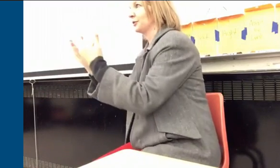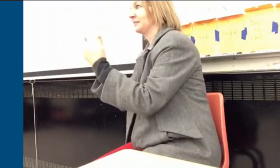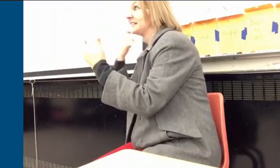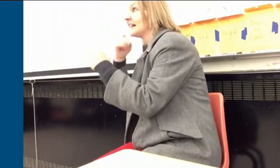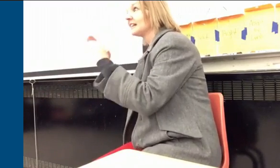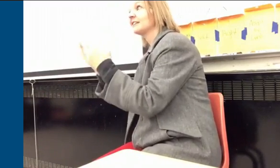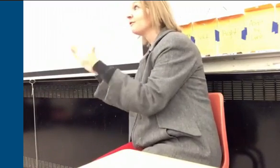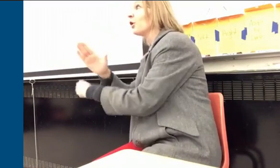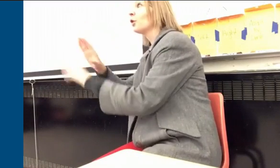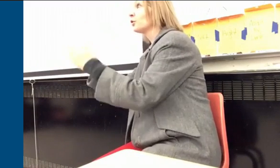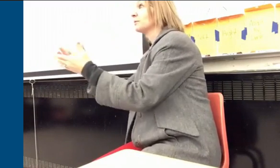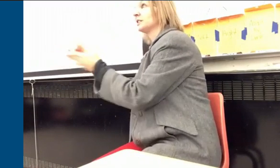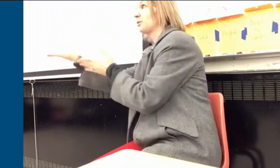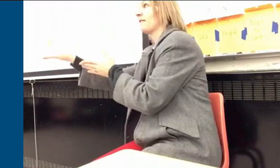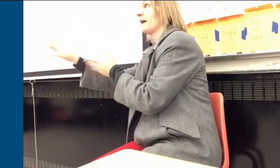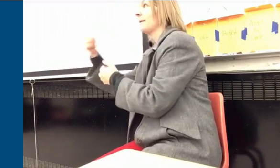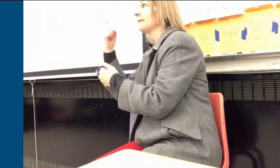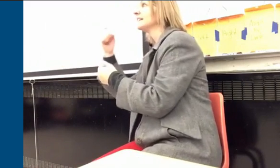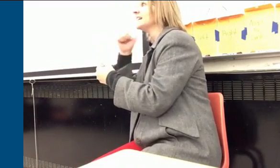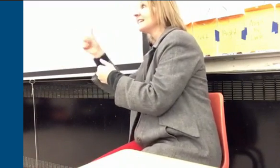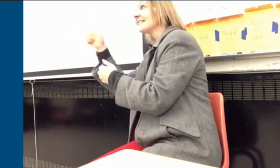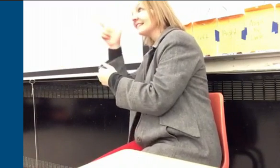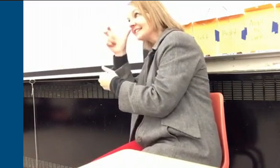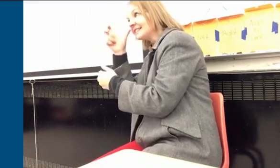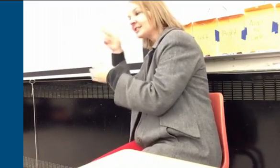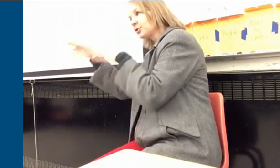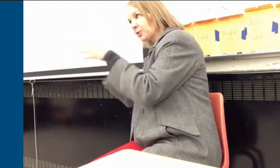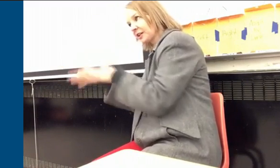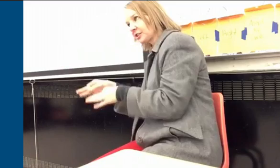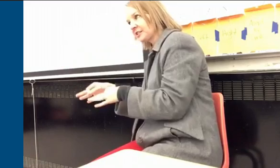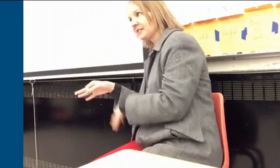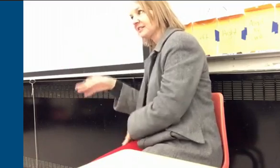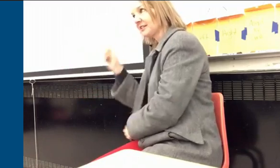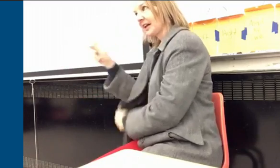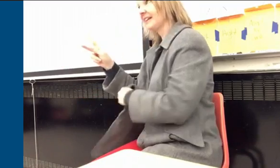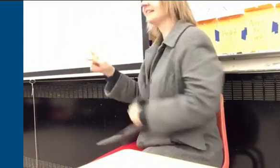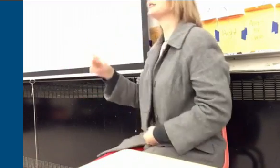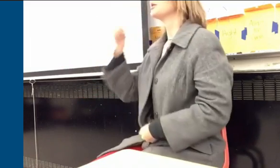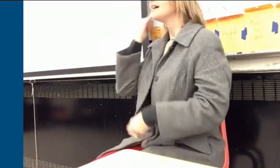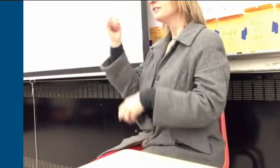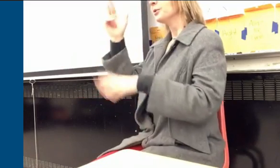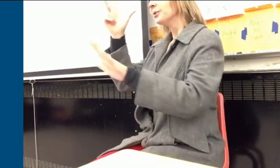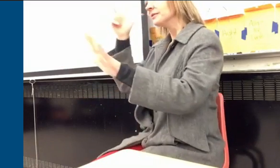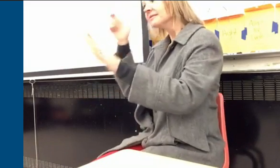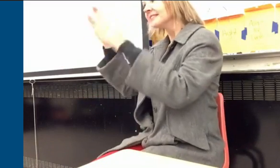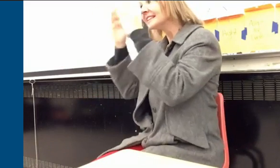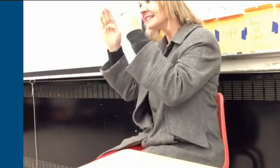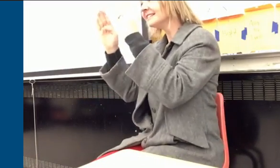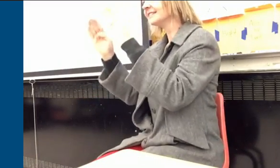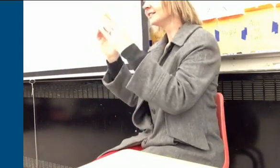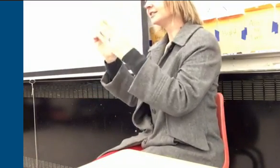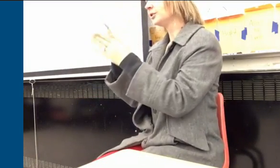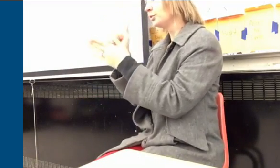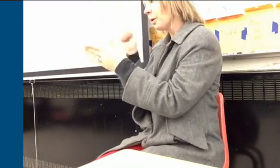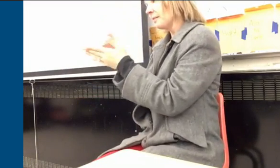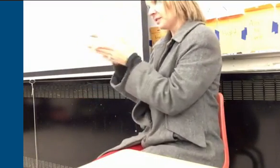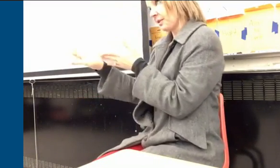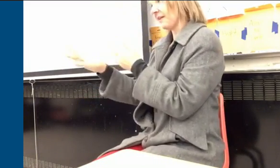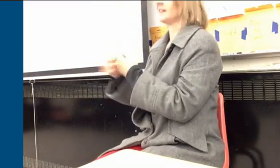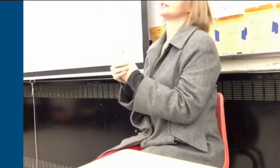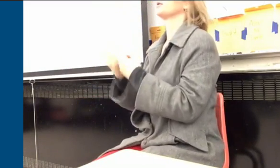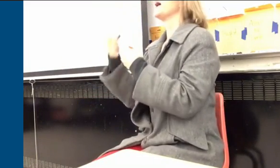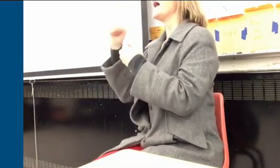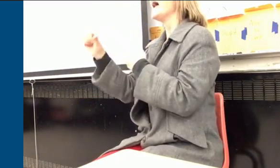class, full groups disqualified, because they didn't listen to the directions. Okay? So if you listen closely, you won't have that happen. So,